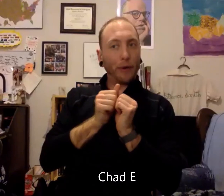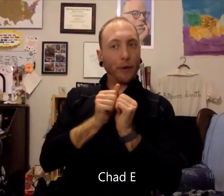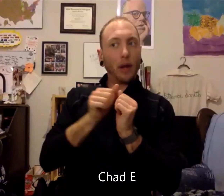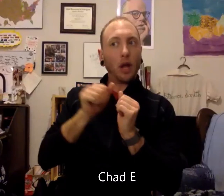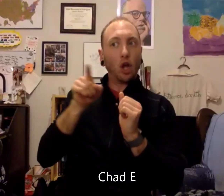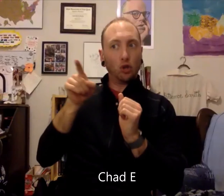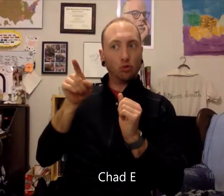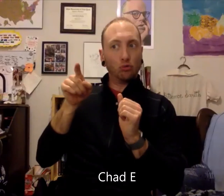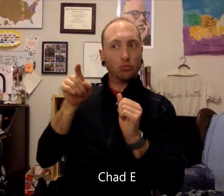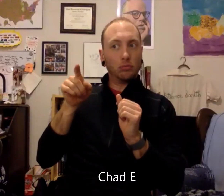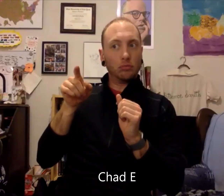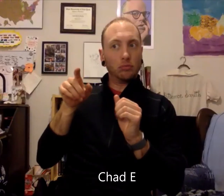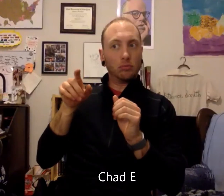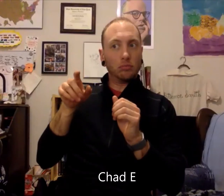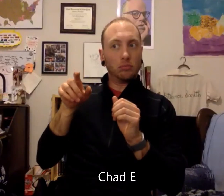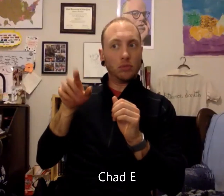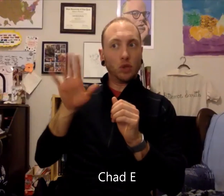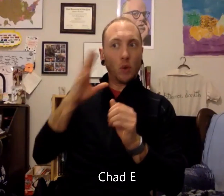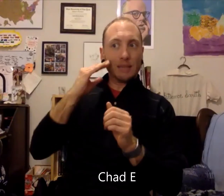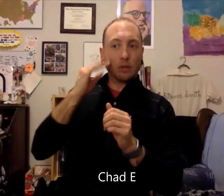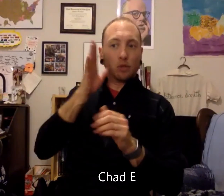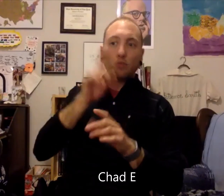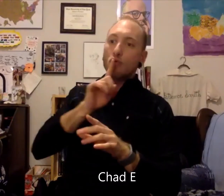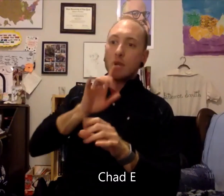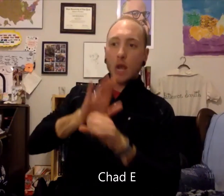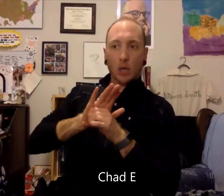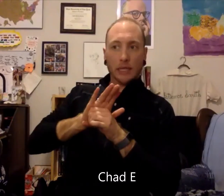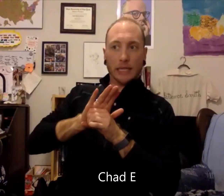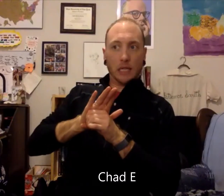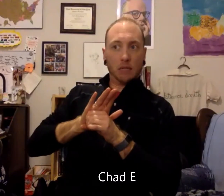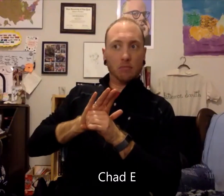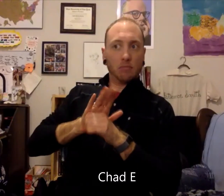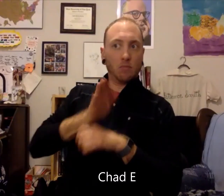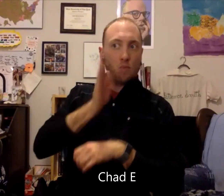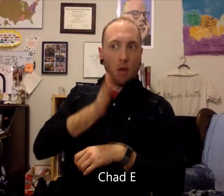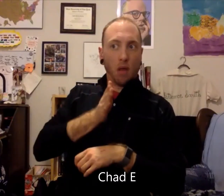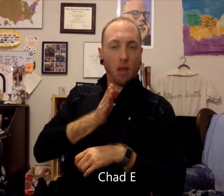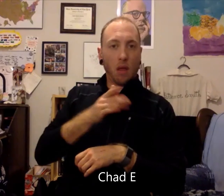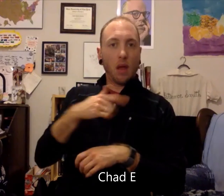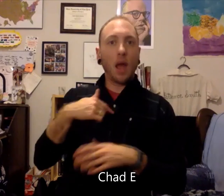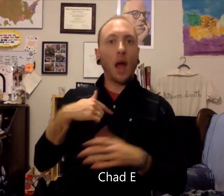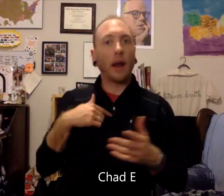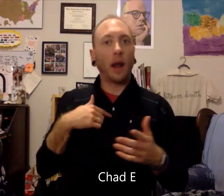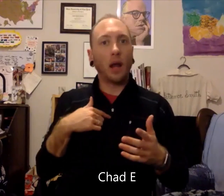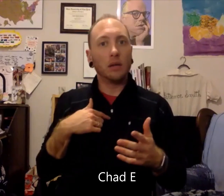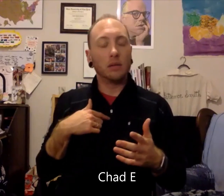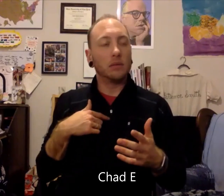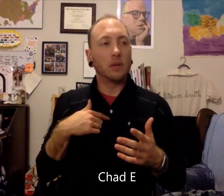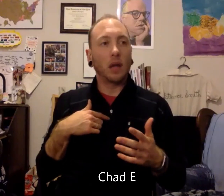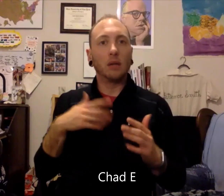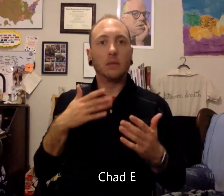that it guarantees. And, and it's like I was hopeless, and, he was the first person who gave me hope in Alcoholics